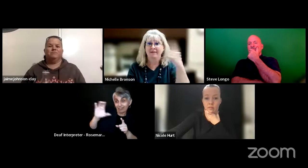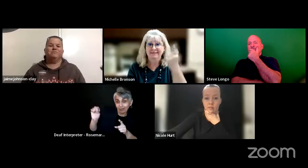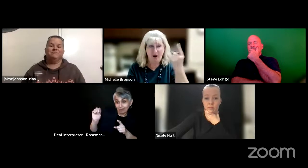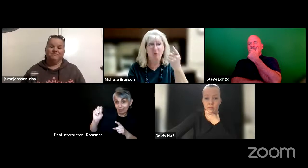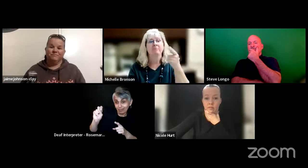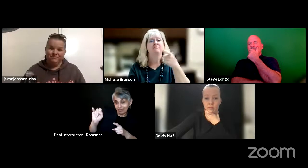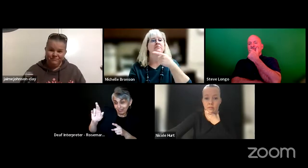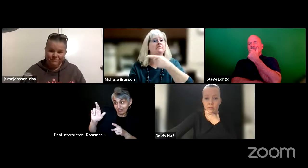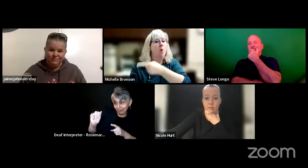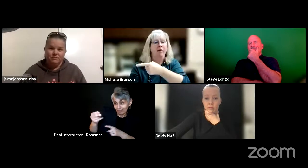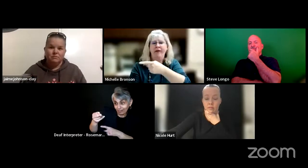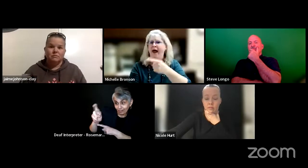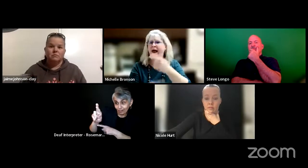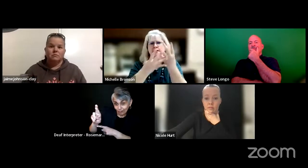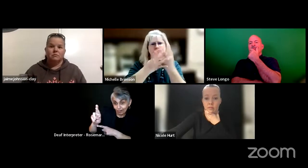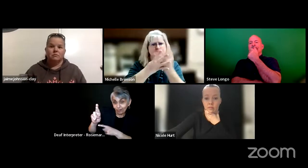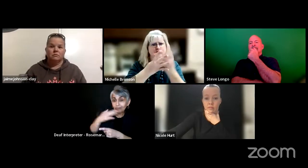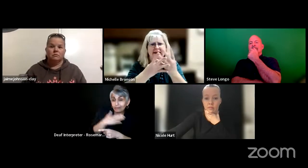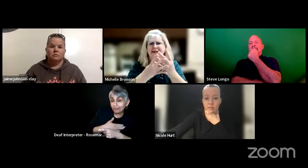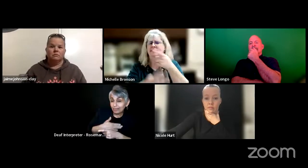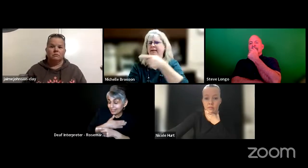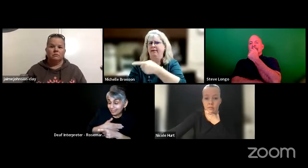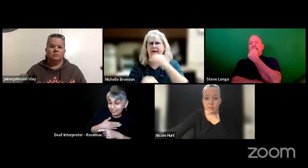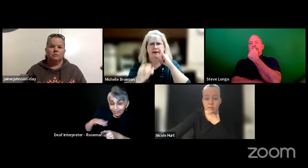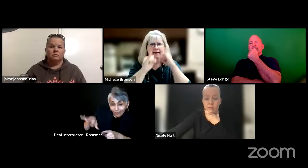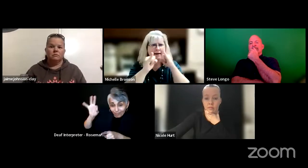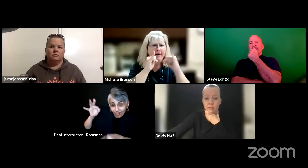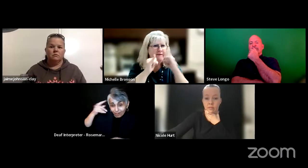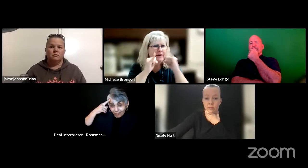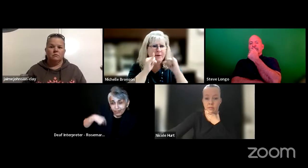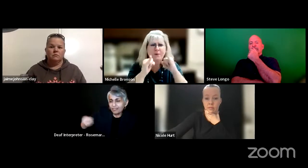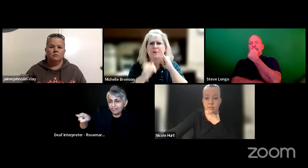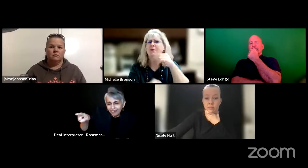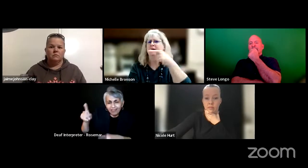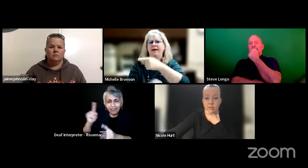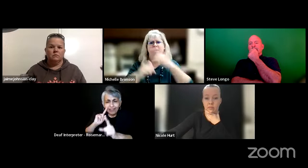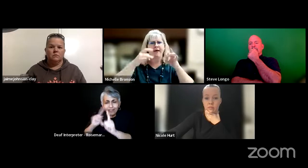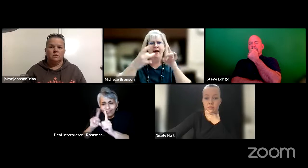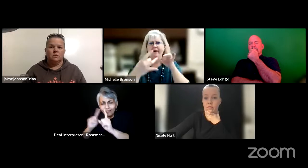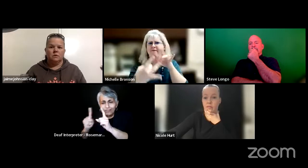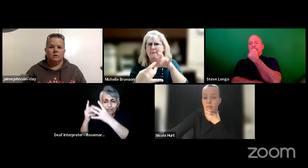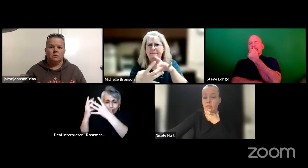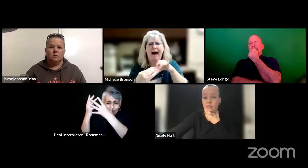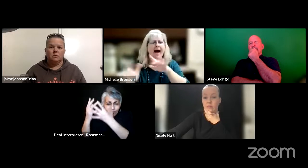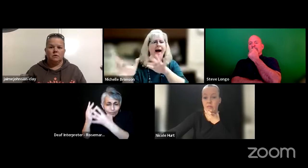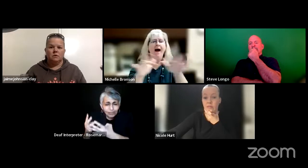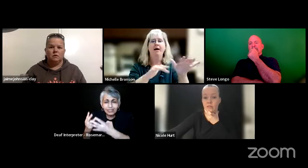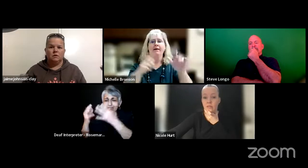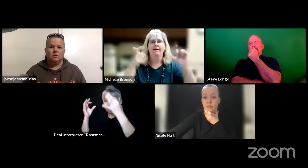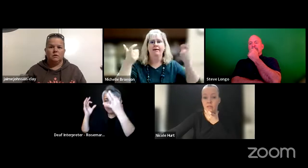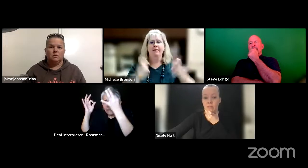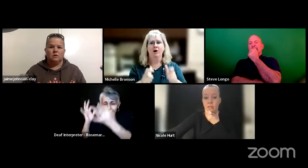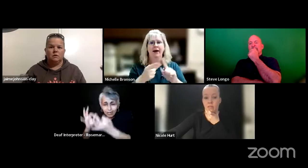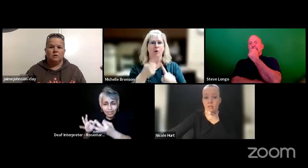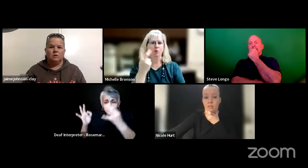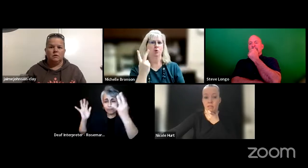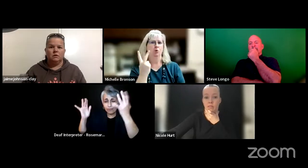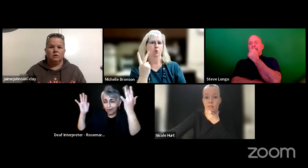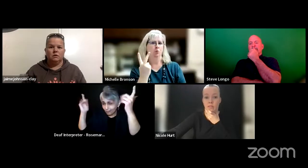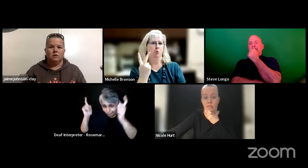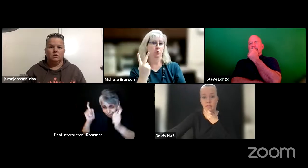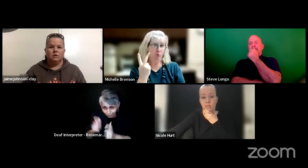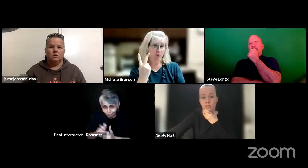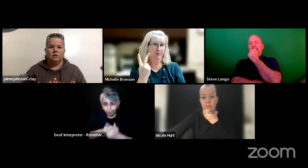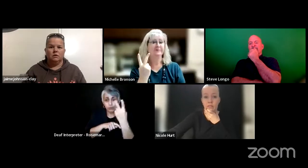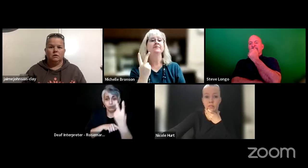work. So Sierra HR helped us. They did the screening, they did the interviewing, they did the